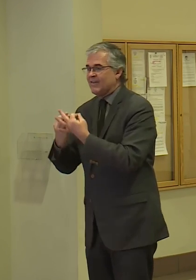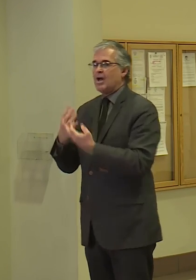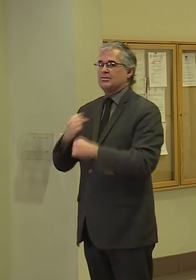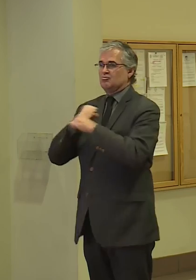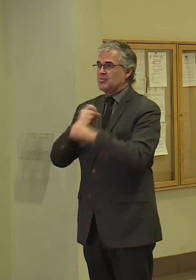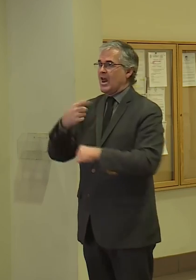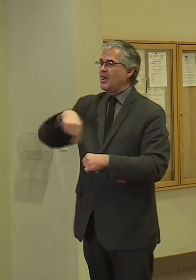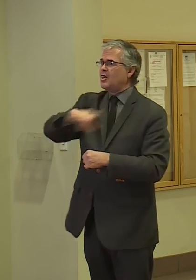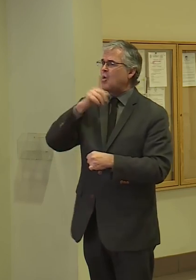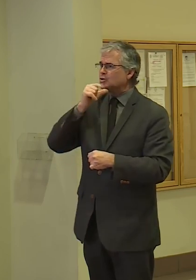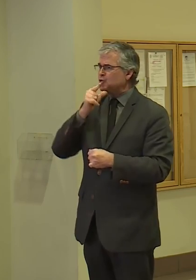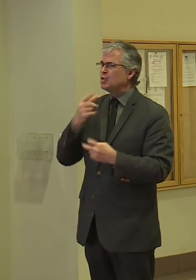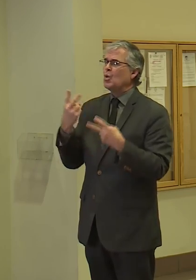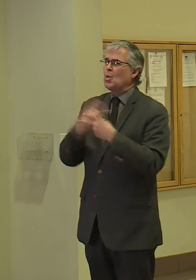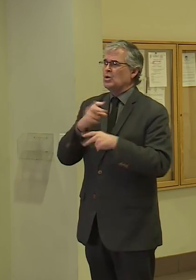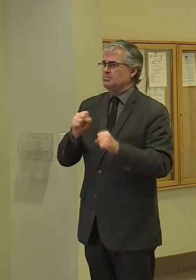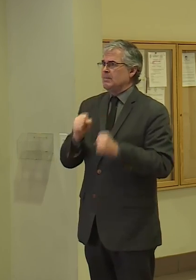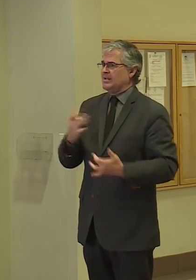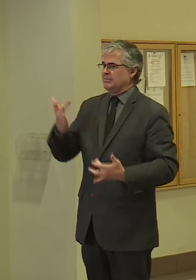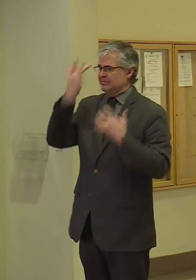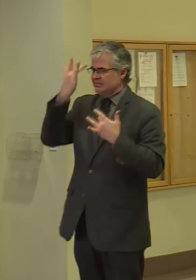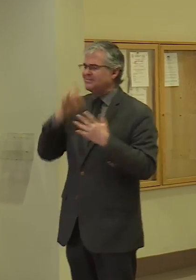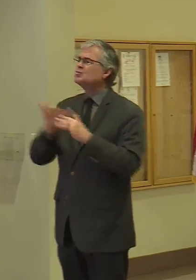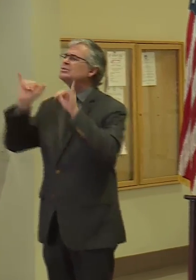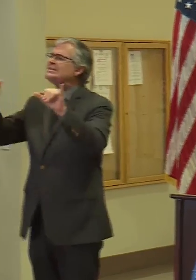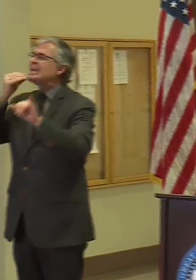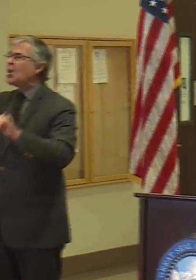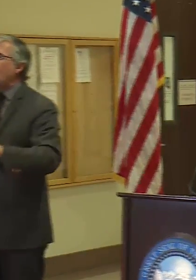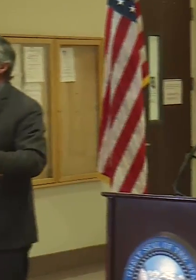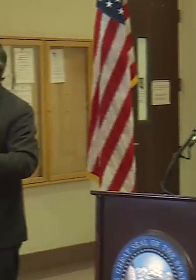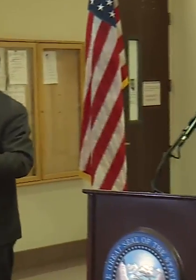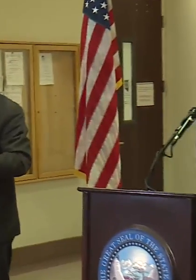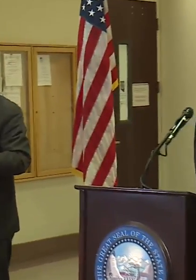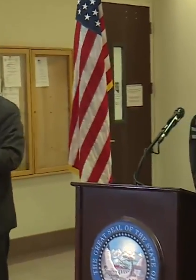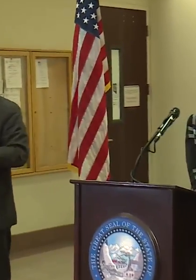stay home for Nevada thank you all very much